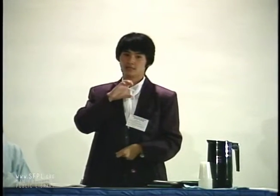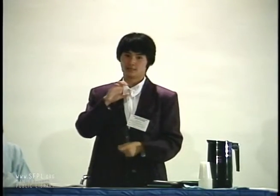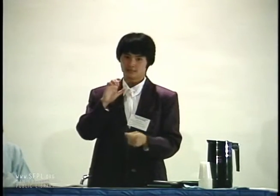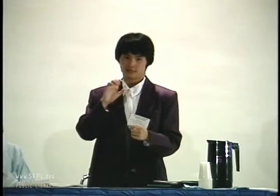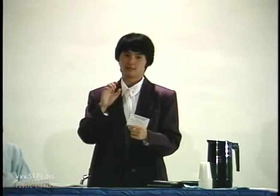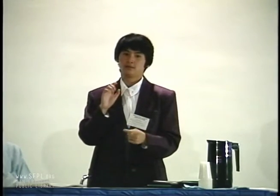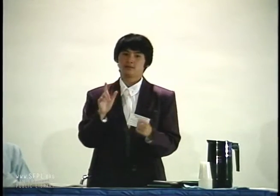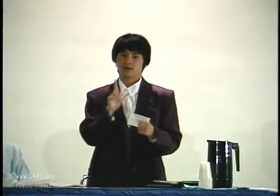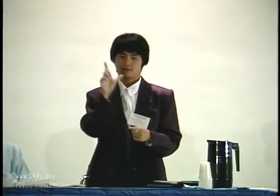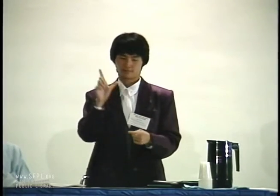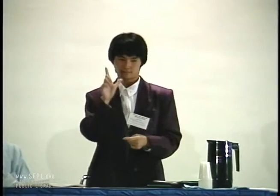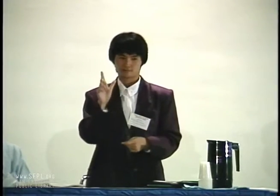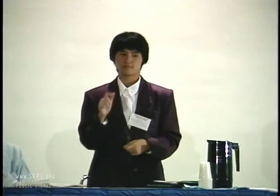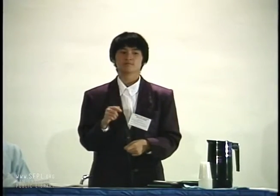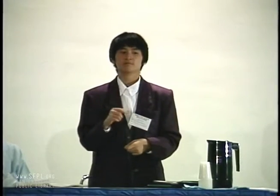the security person in the library